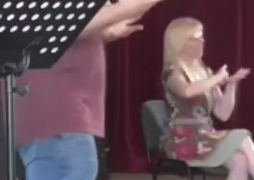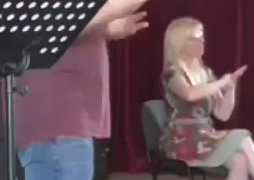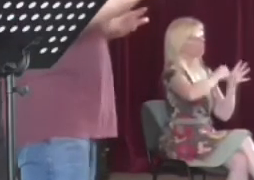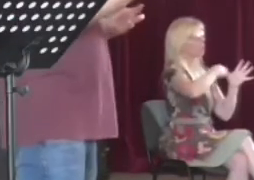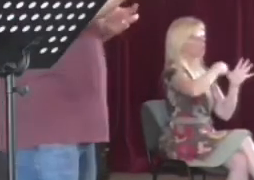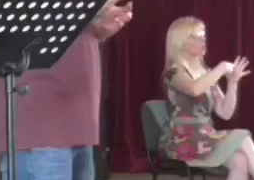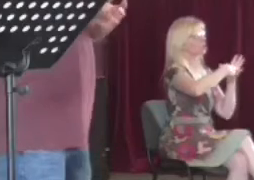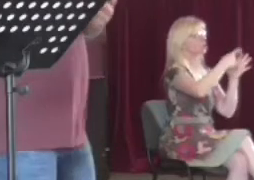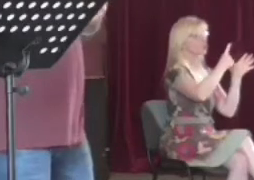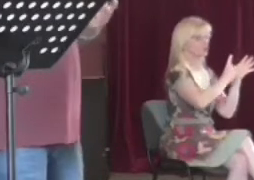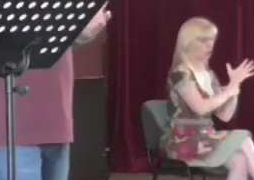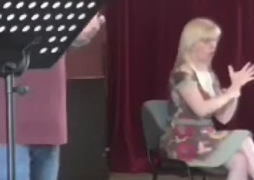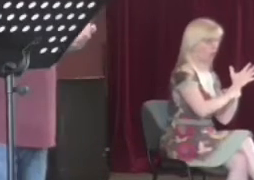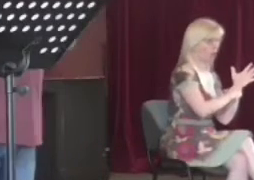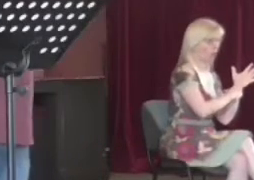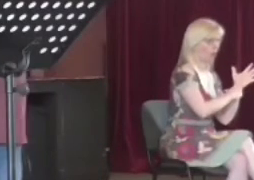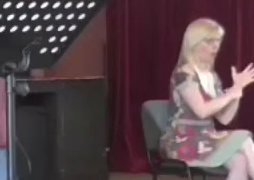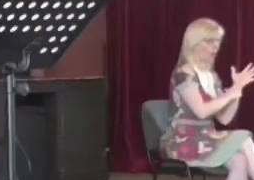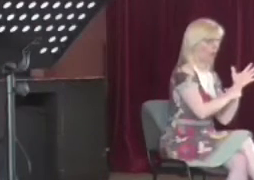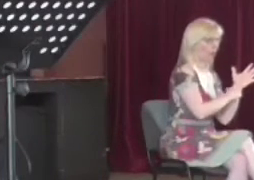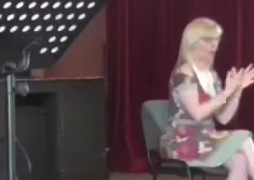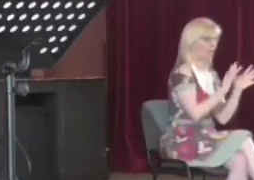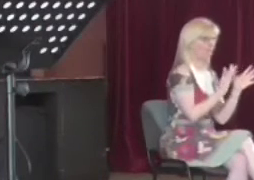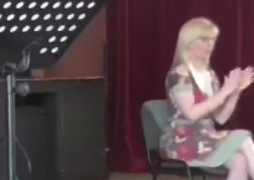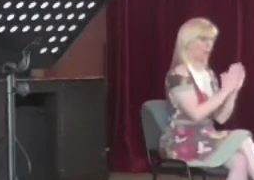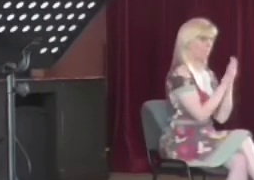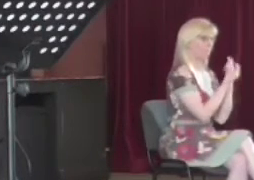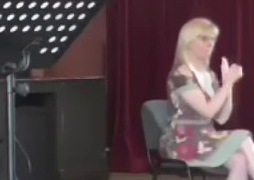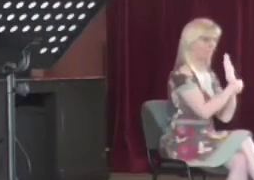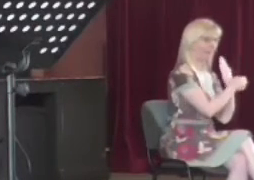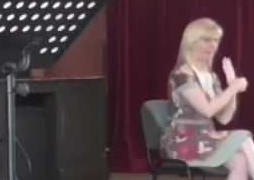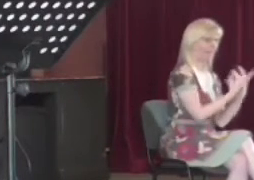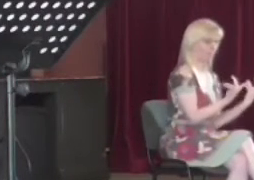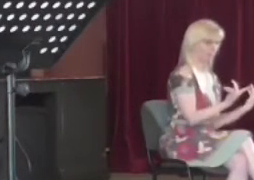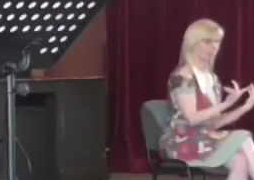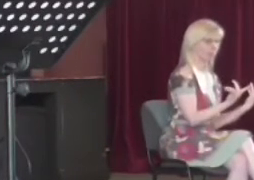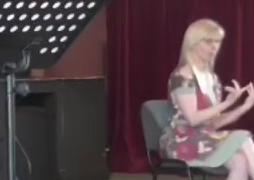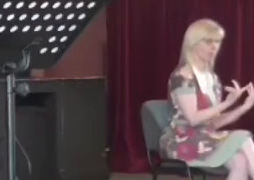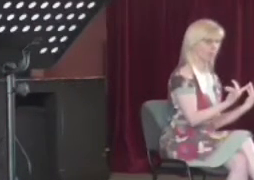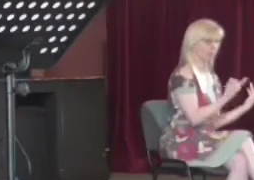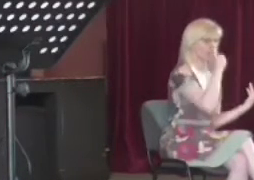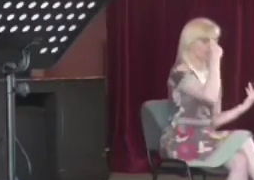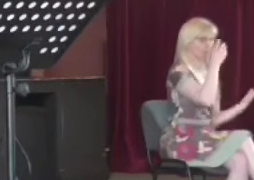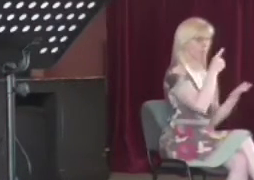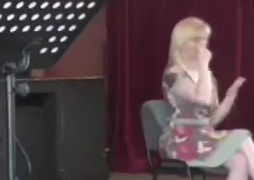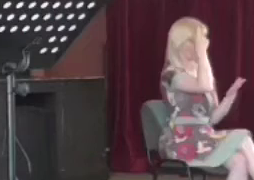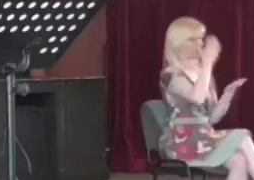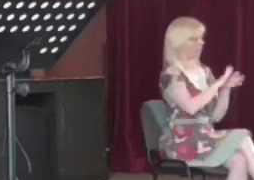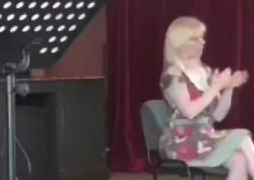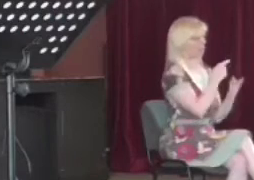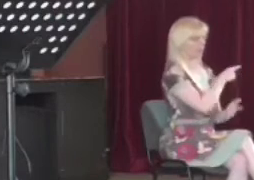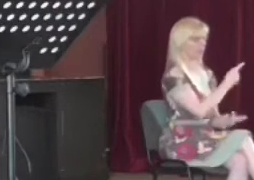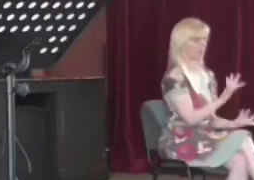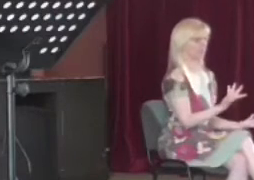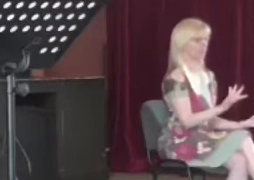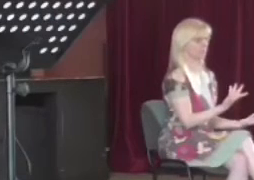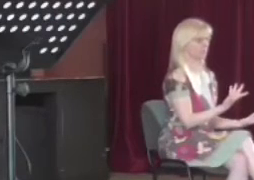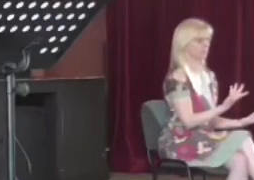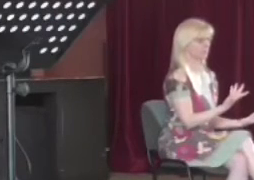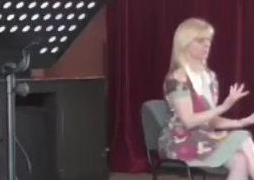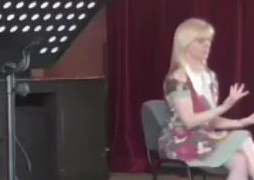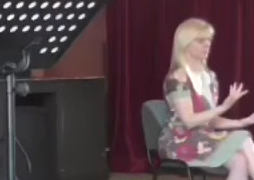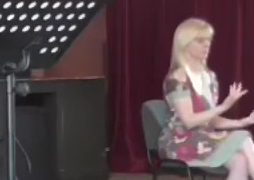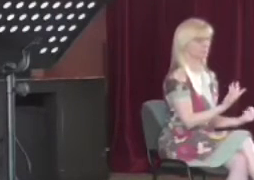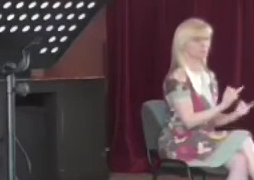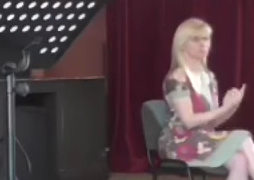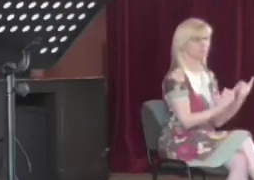he was. He was evil. He was a persecutor of Christians. He was responsible for the death of hundreds of